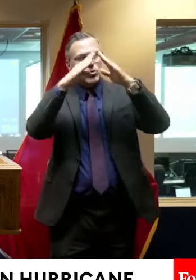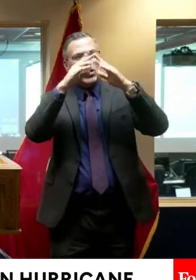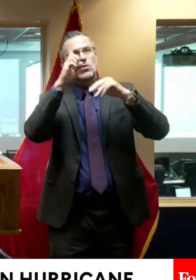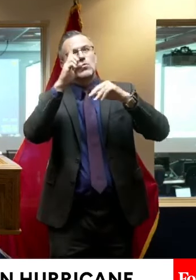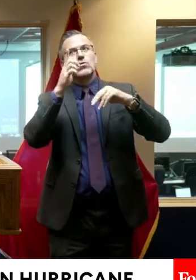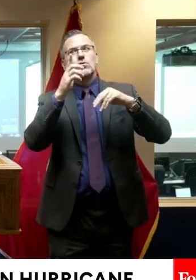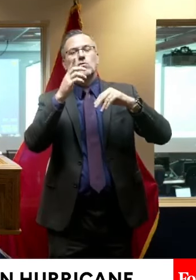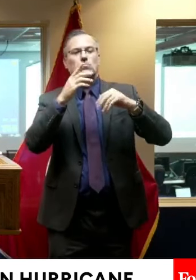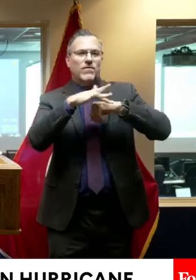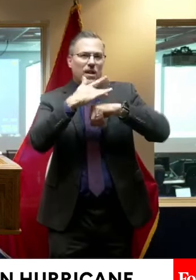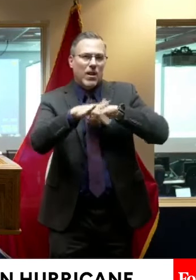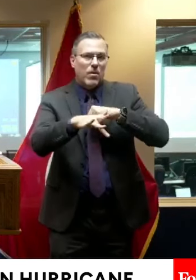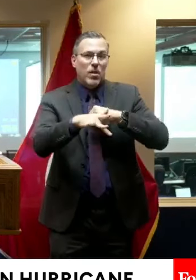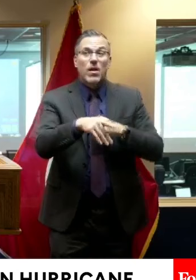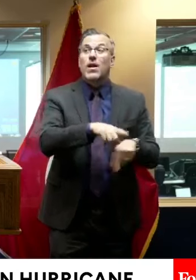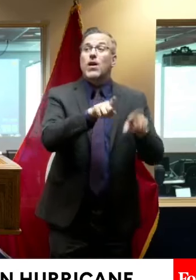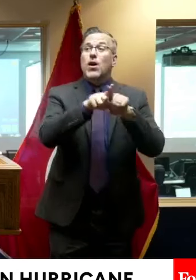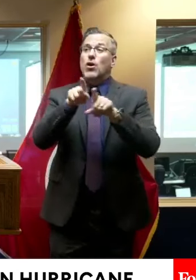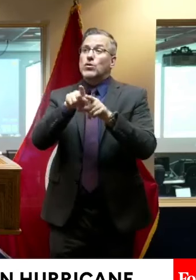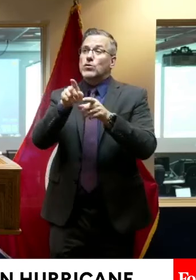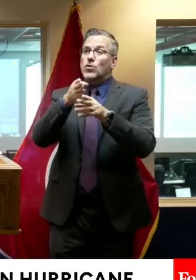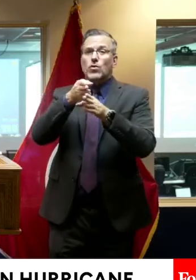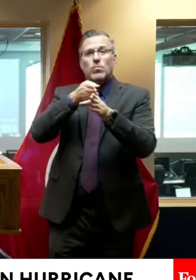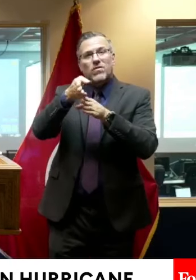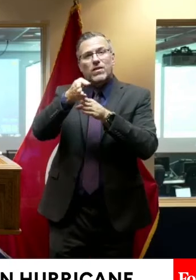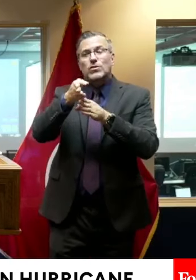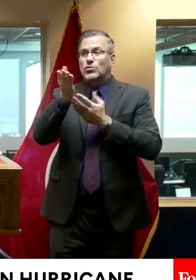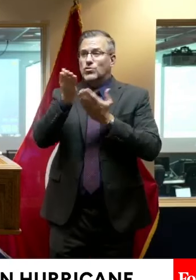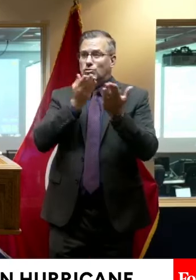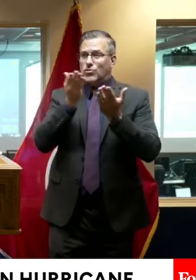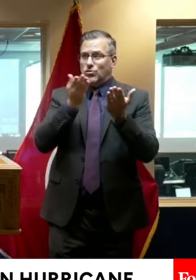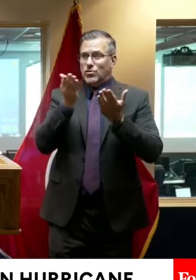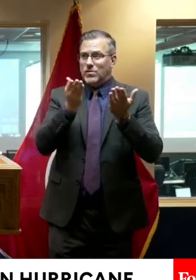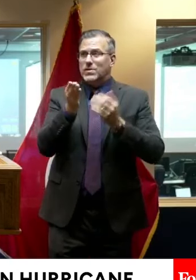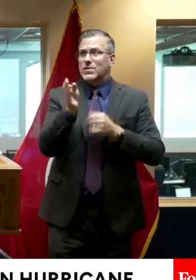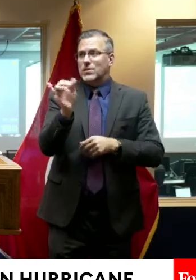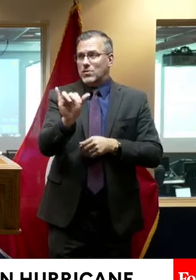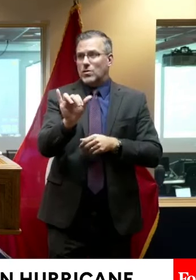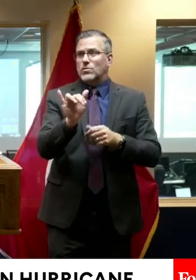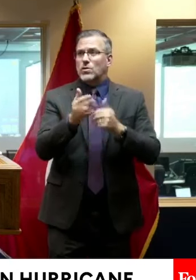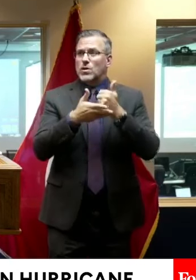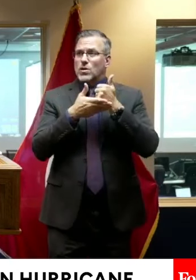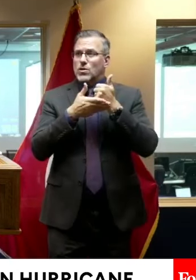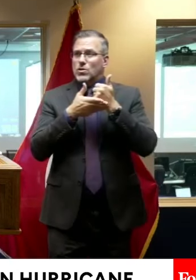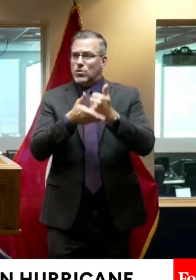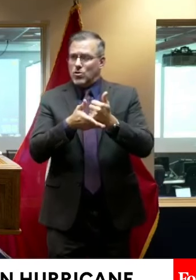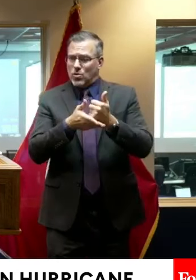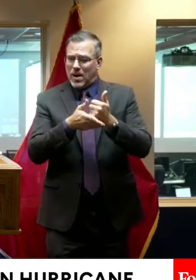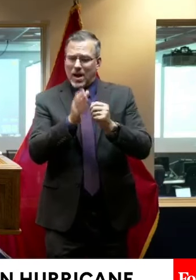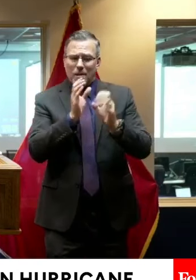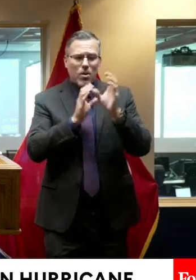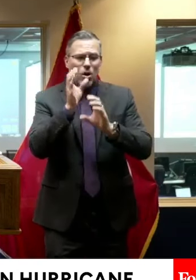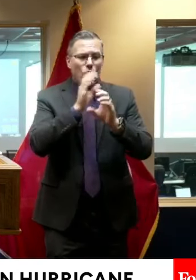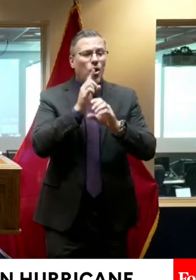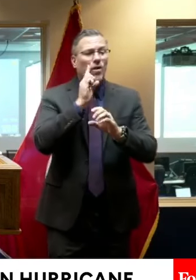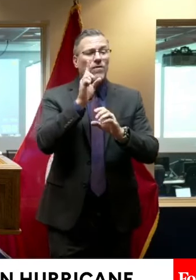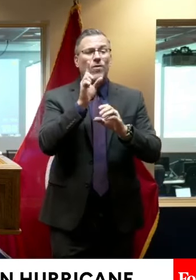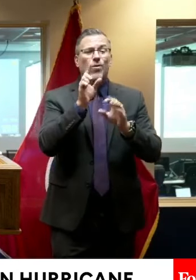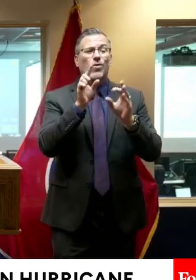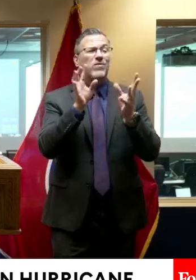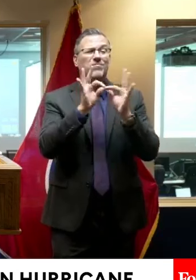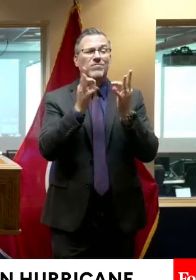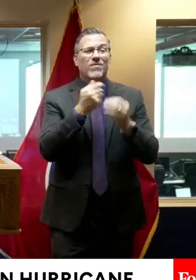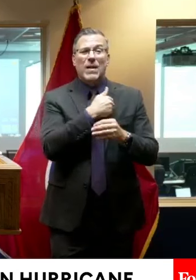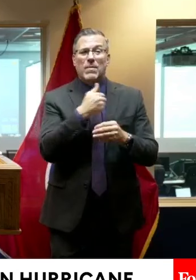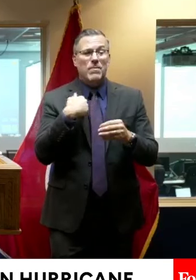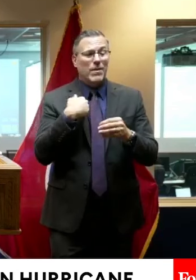But there are also professional services available to those families to find their relatives if they're lost, not just in